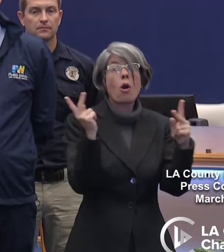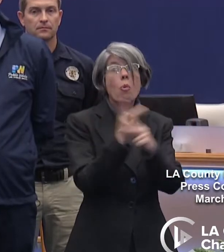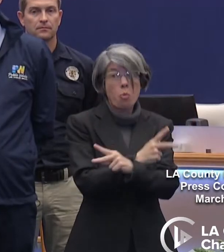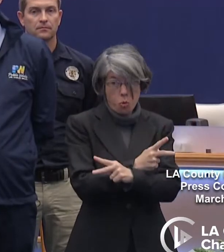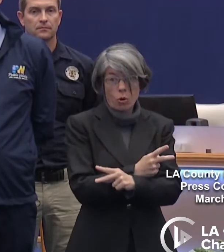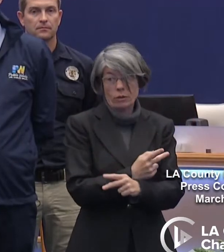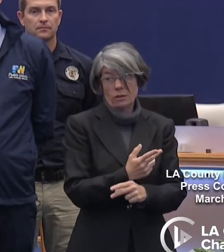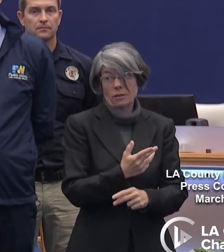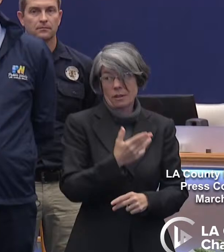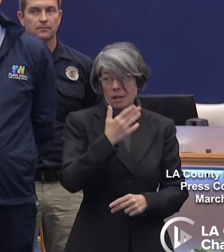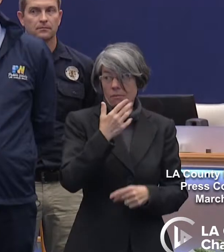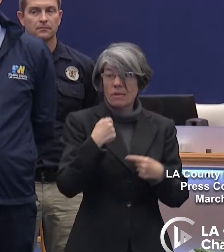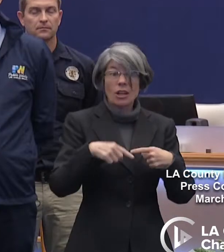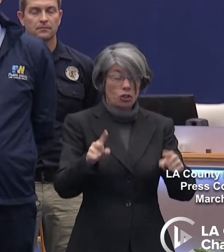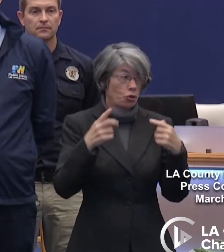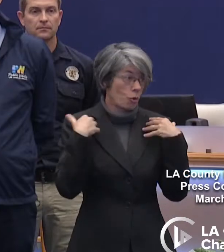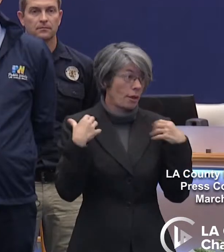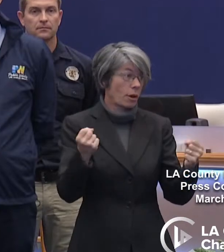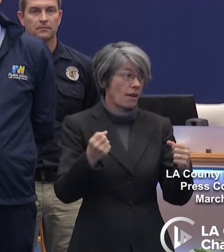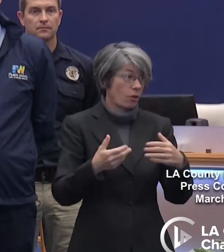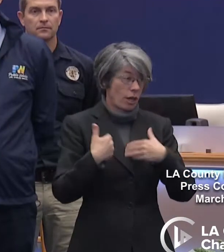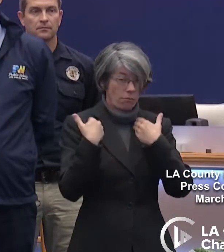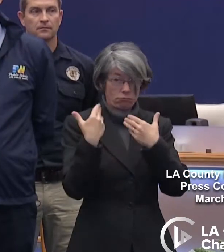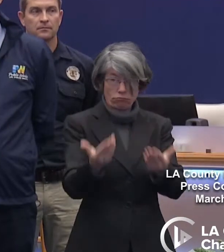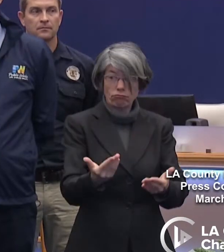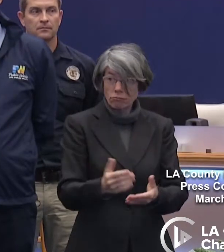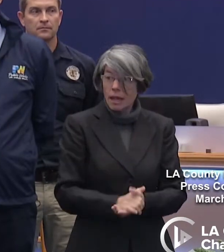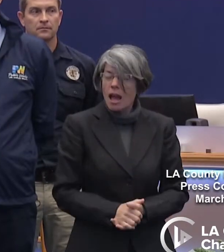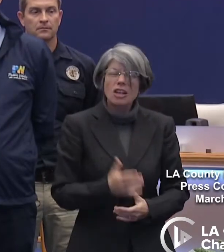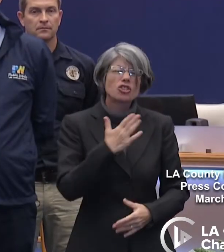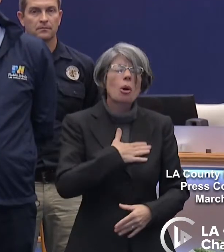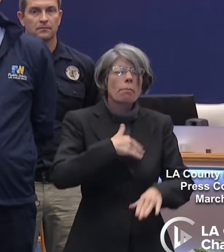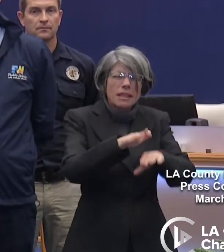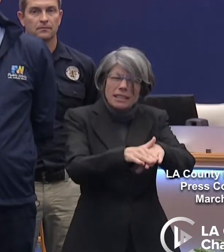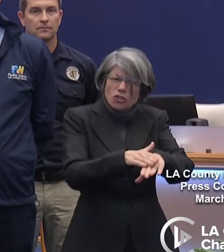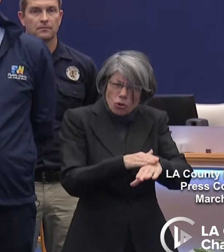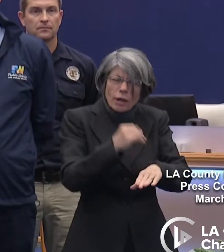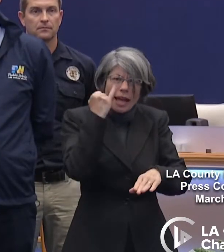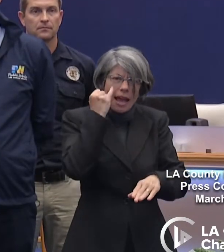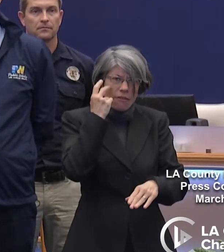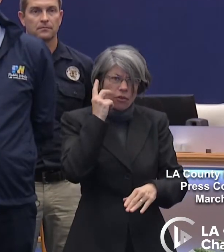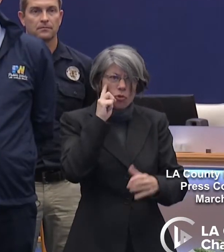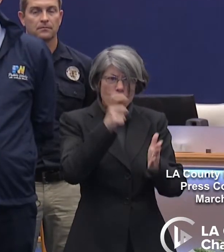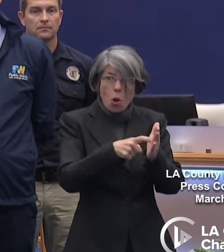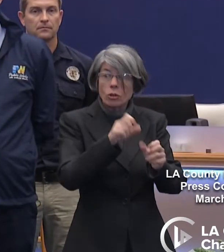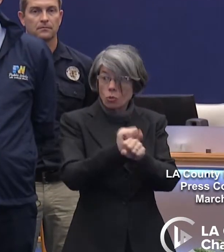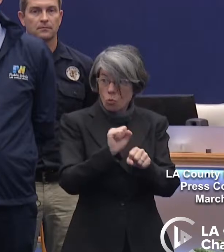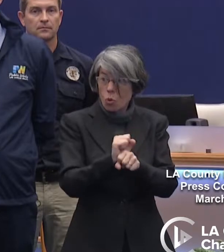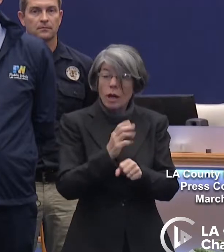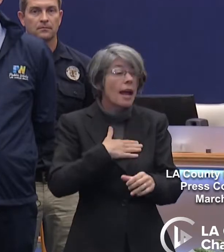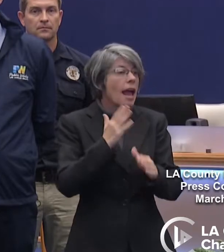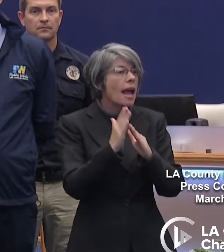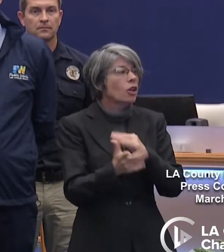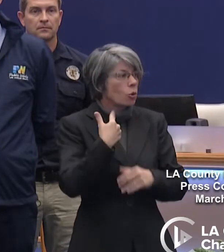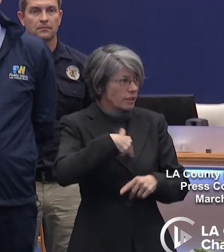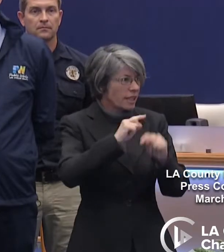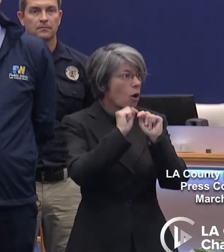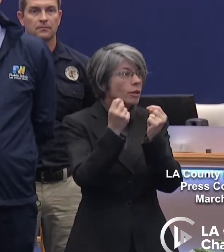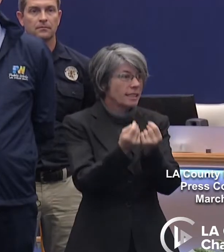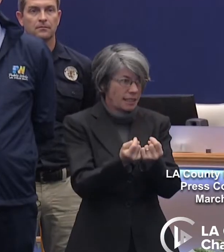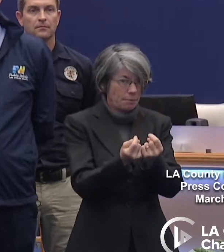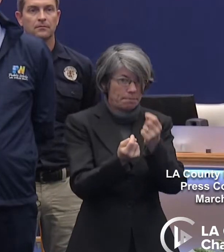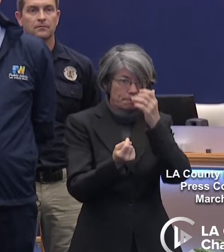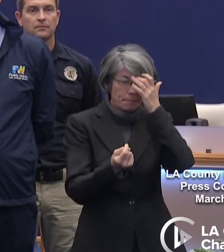worse during the recovery operation. So please slow down if you see our work crews. In closing, our teams